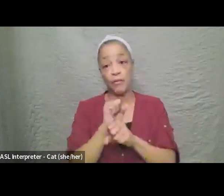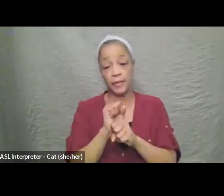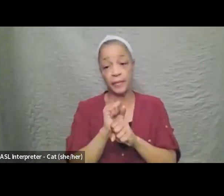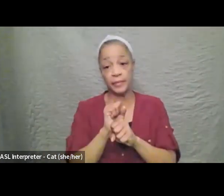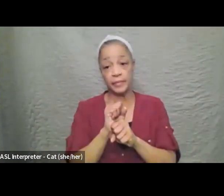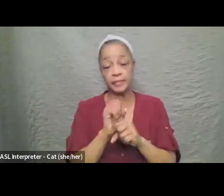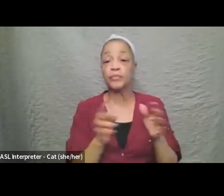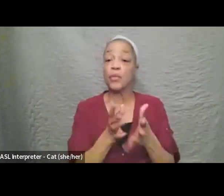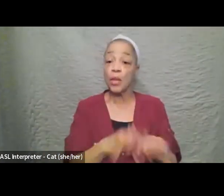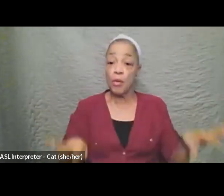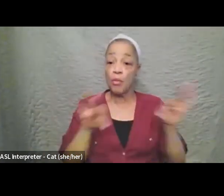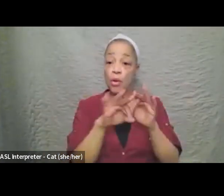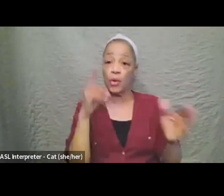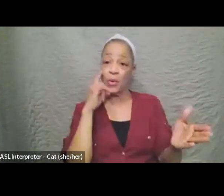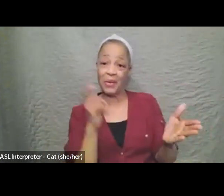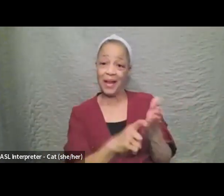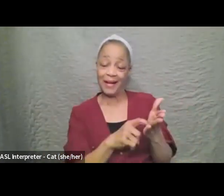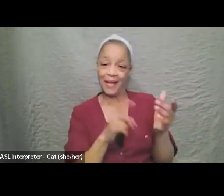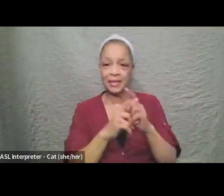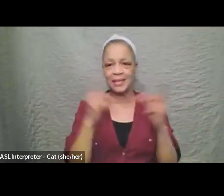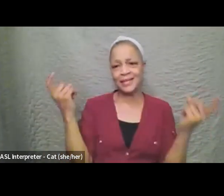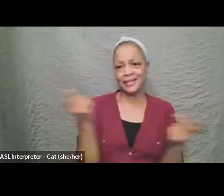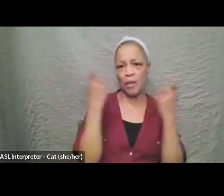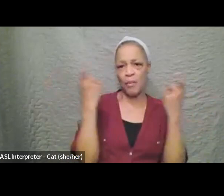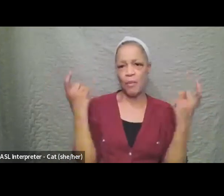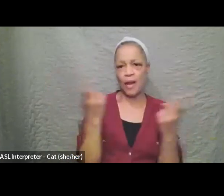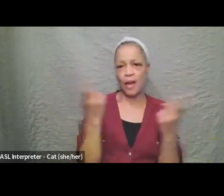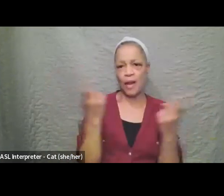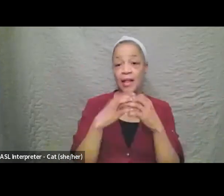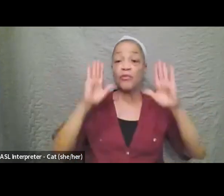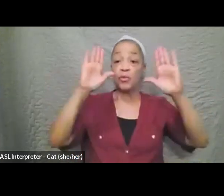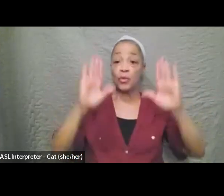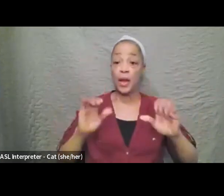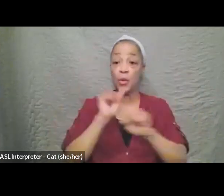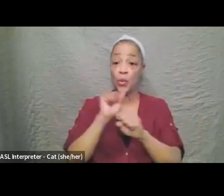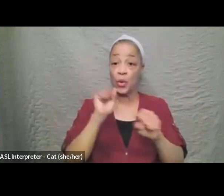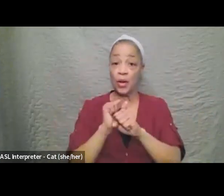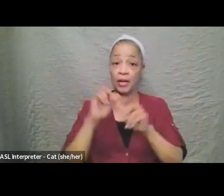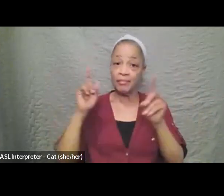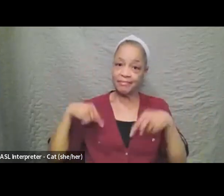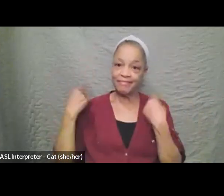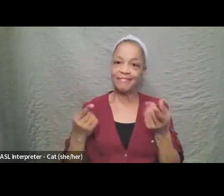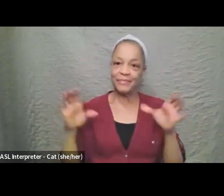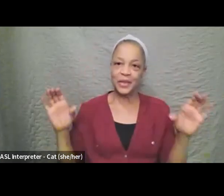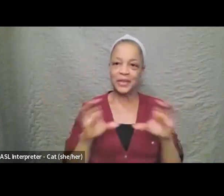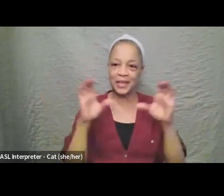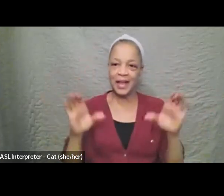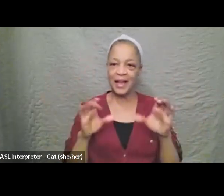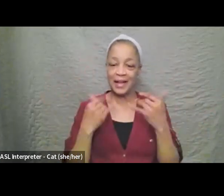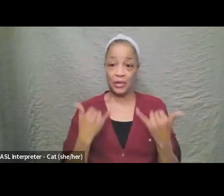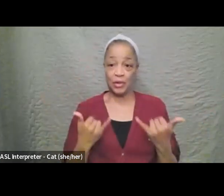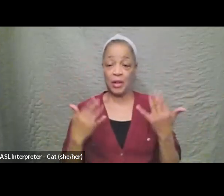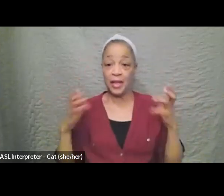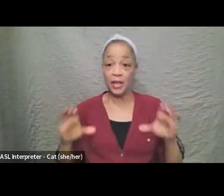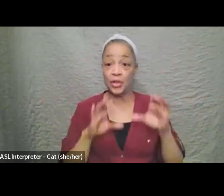to recognize and celebrate that there is a lot of great work that has been done and is currently being done